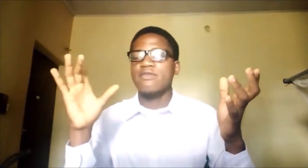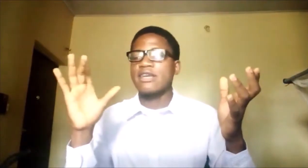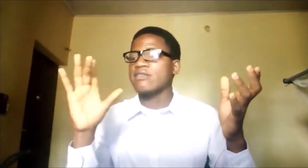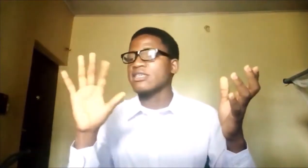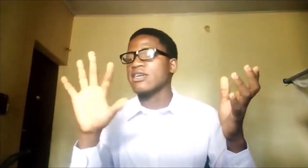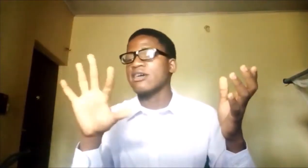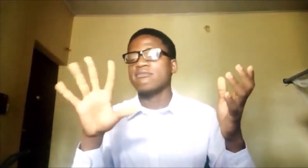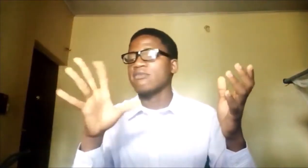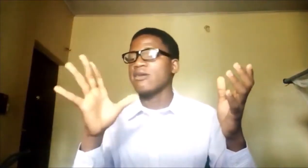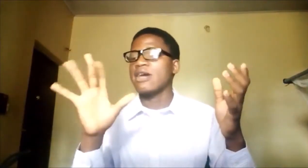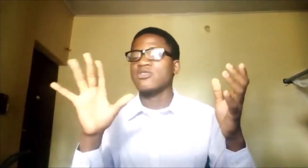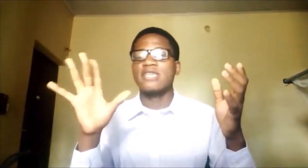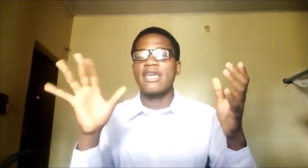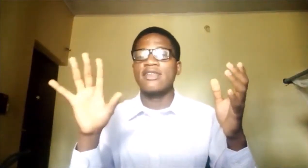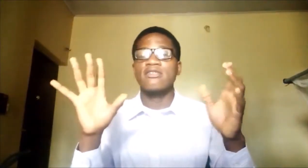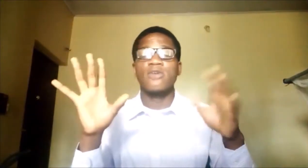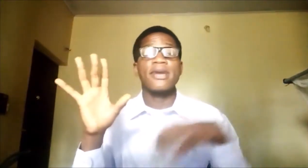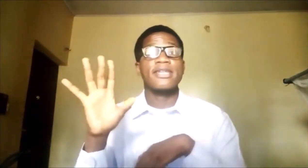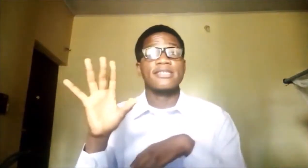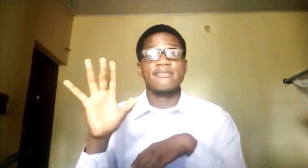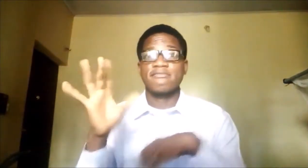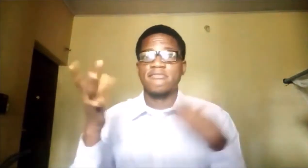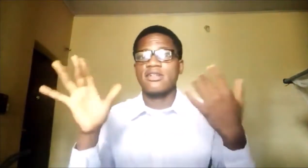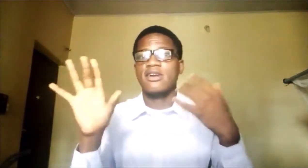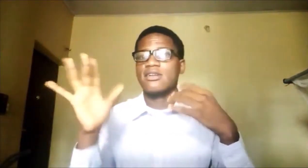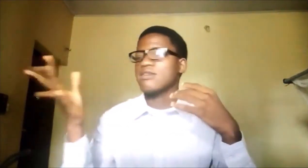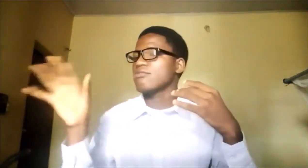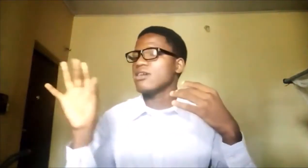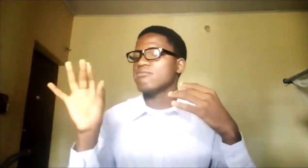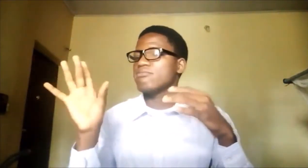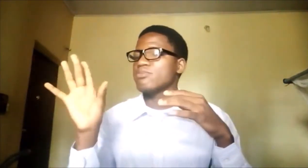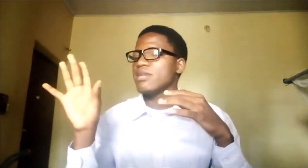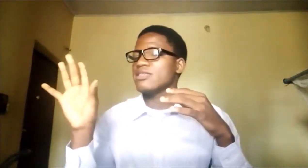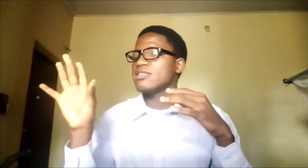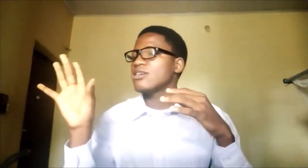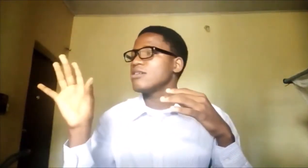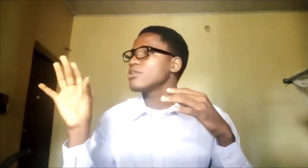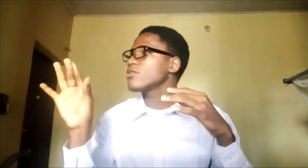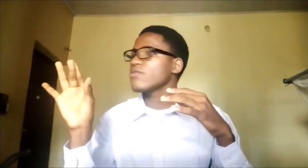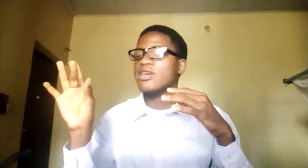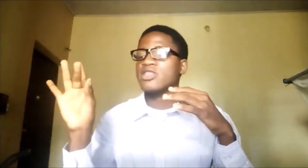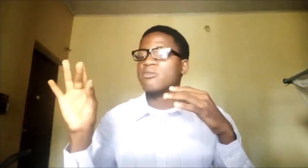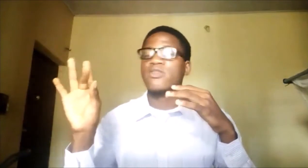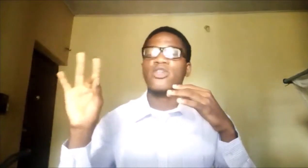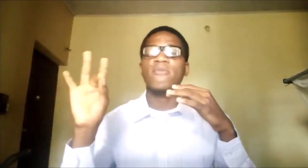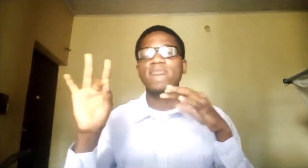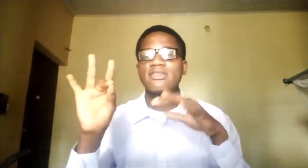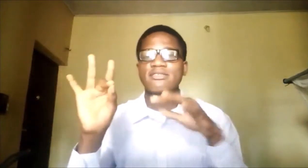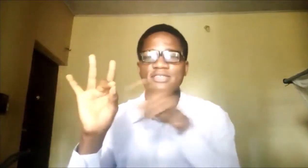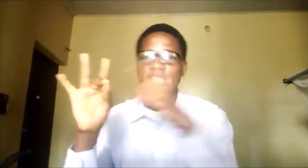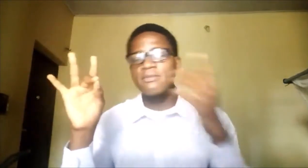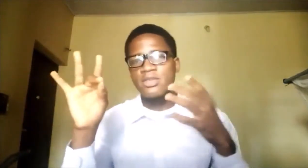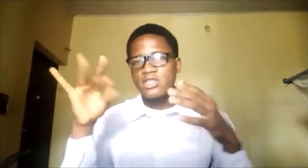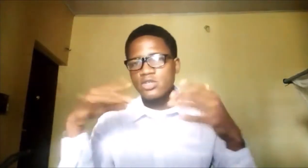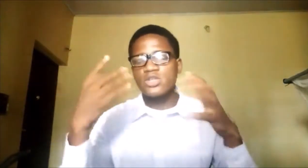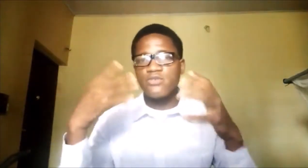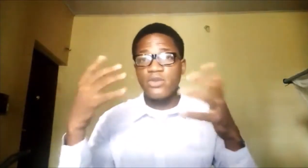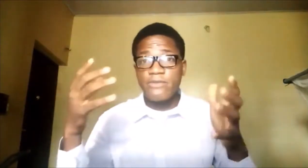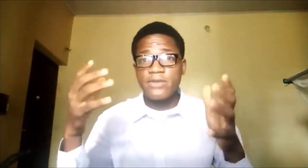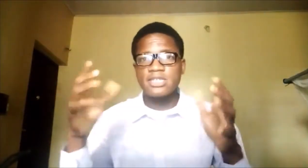can say I have to sign number 8, place the middle finger on top of the thumb. You see, so just for referencing, it's